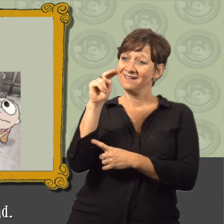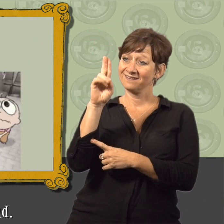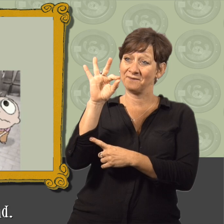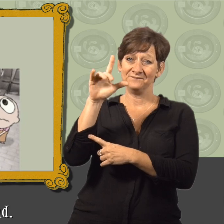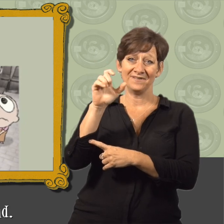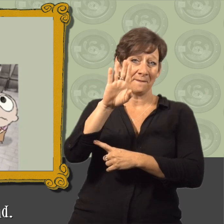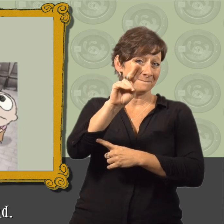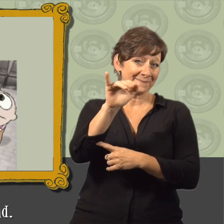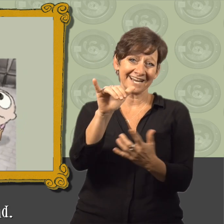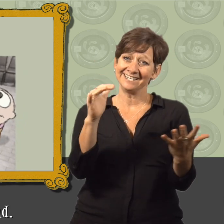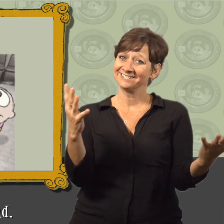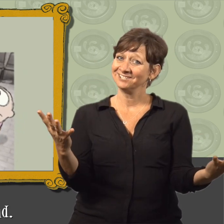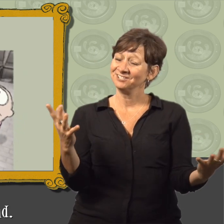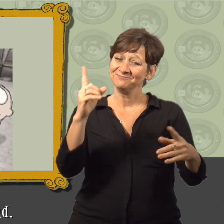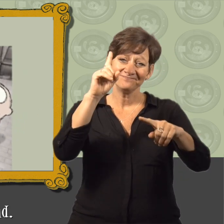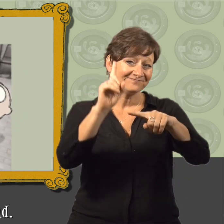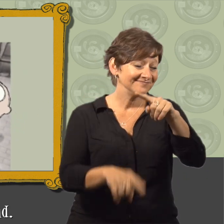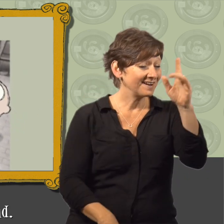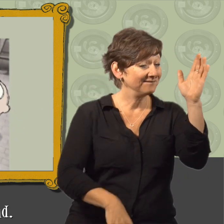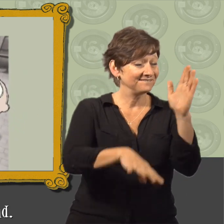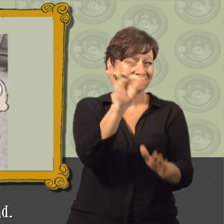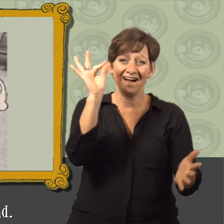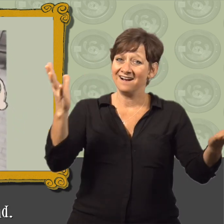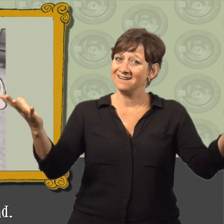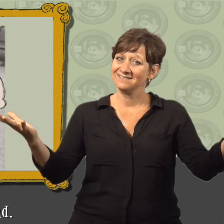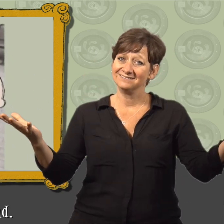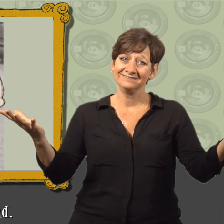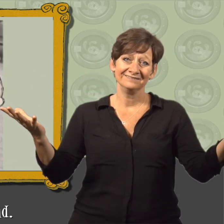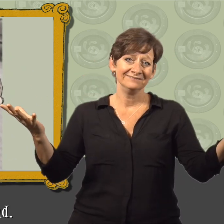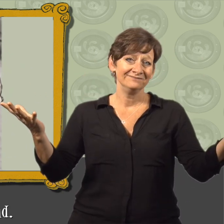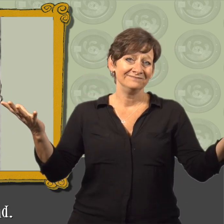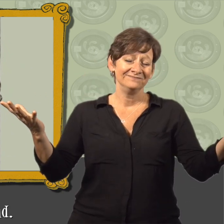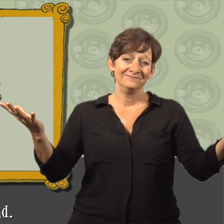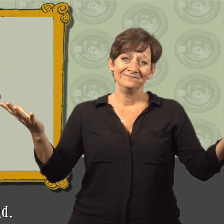But Knuffle Bunny... Was nowhere to be found.